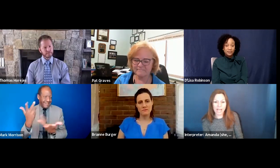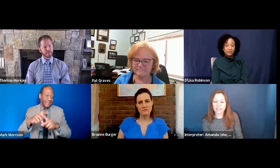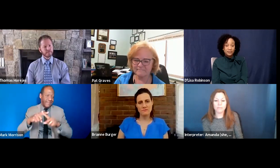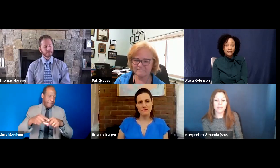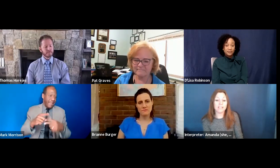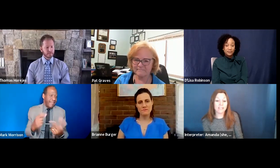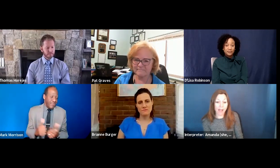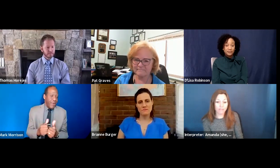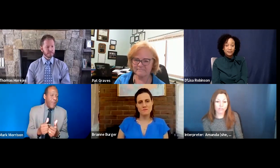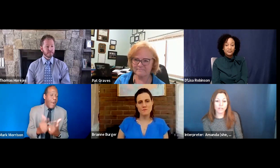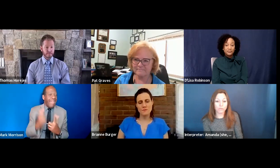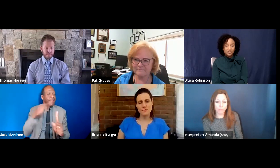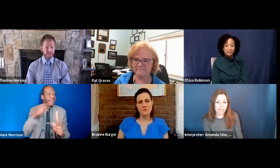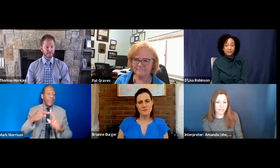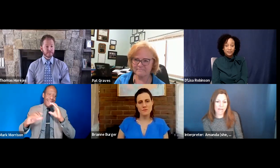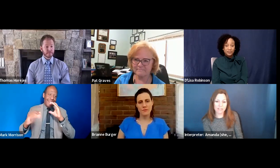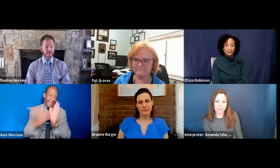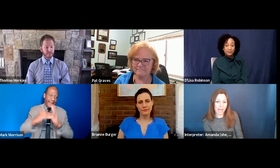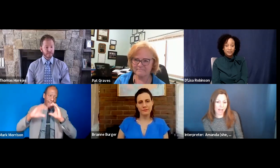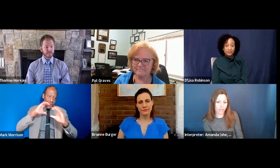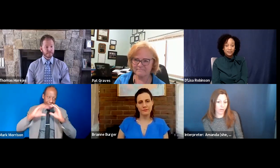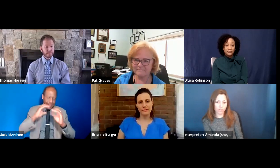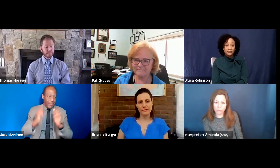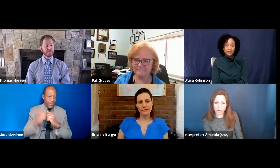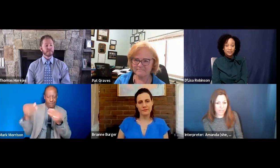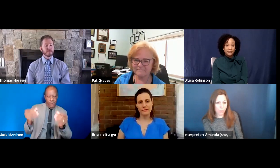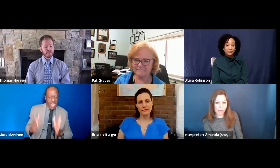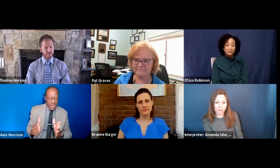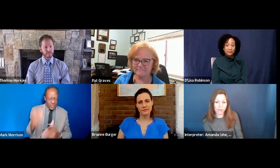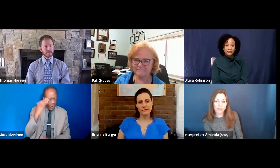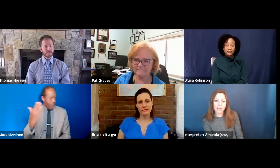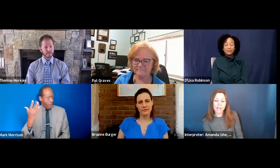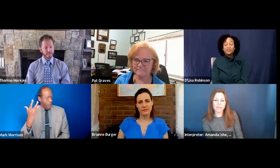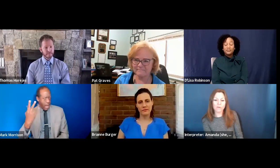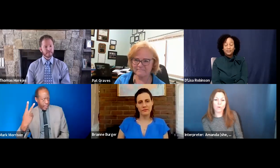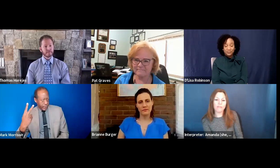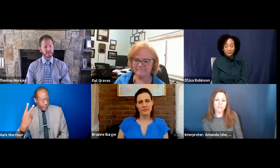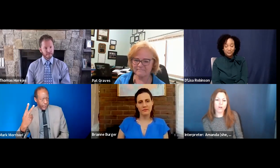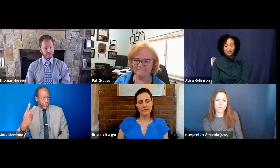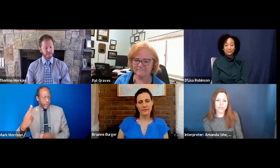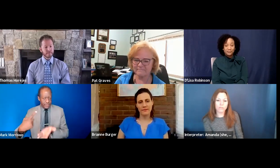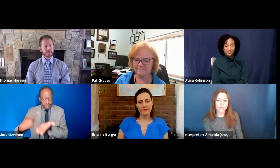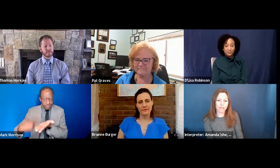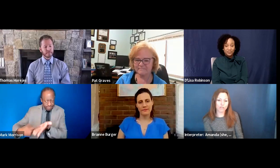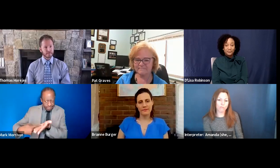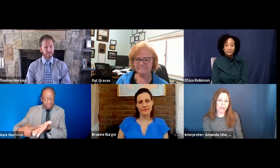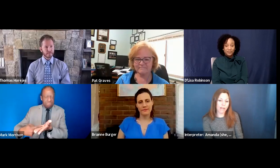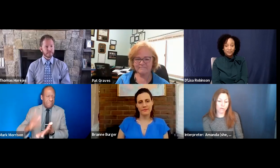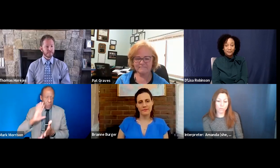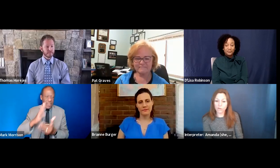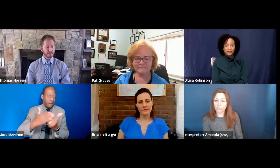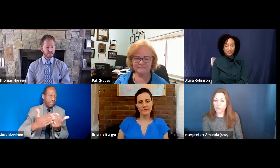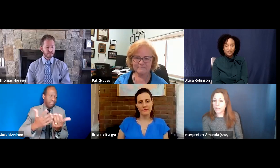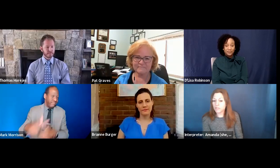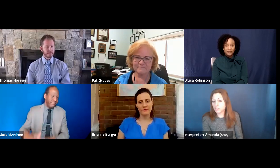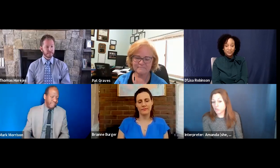Captioning has to be exact for legal reasons. It has to be accurate, interpreting as well. And so you have to talk with the communication provider